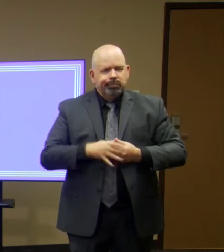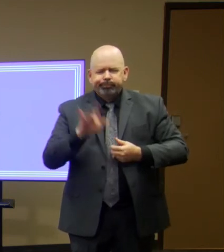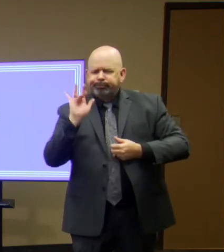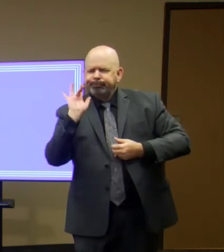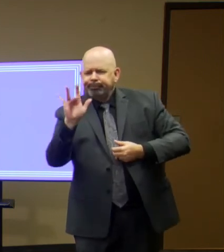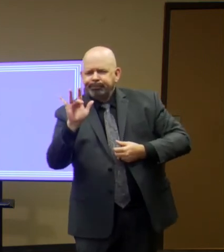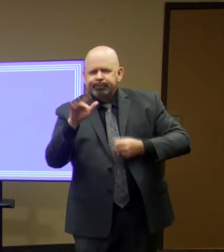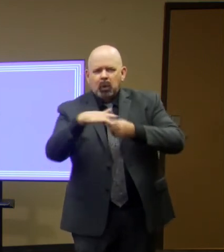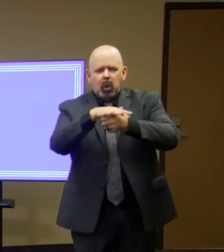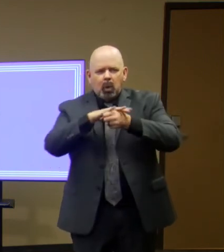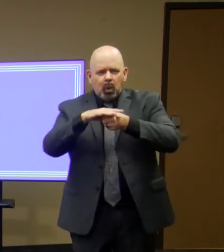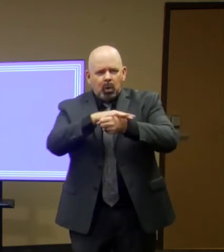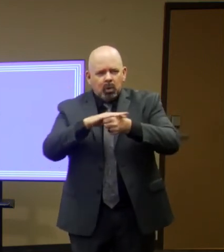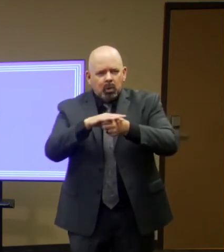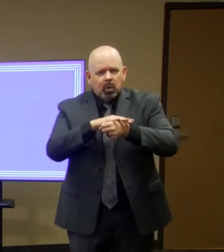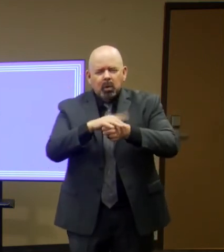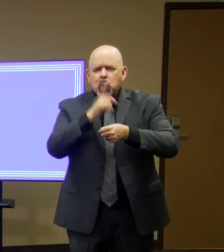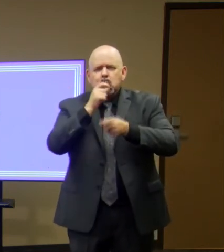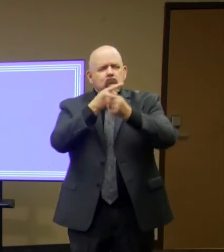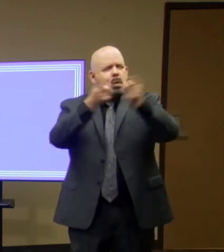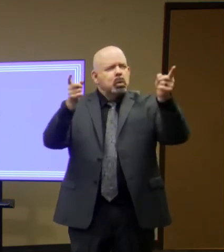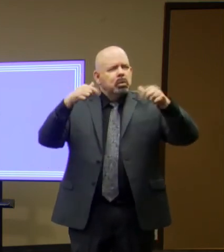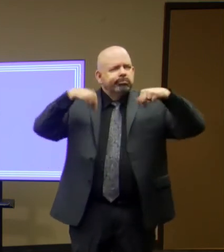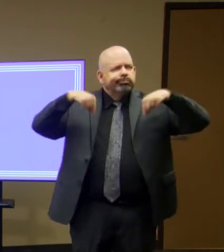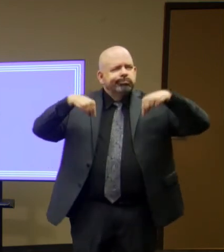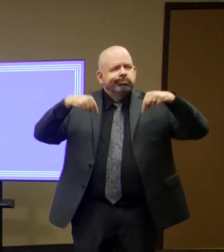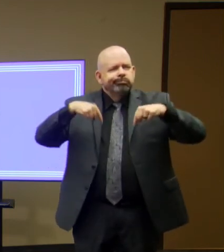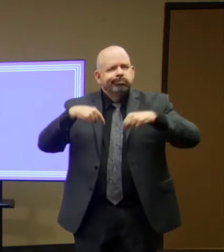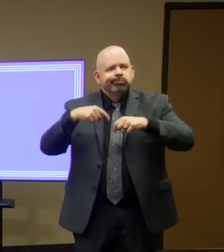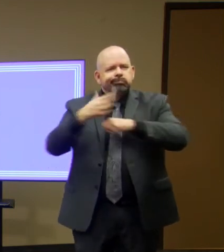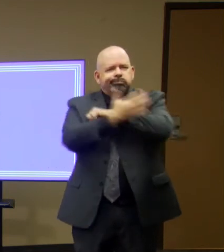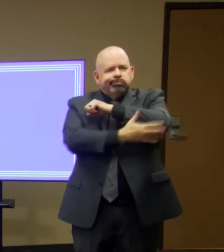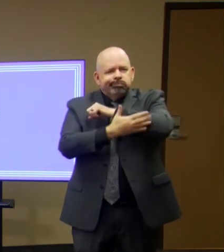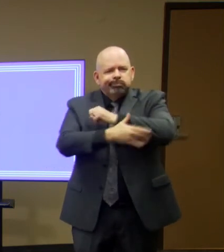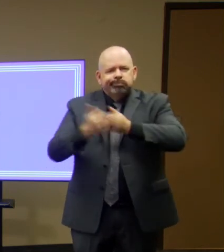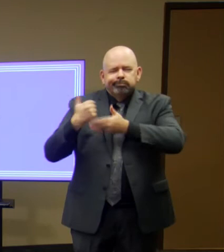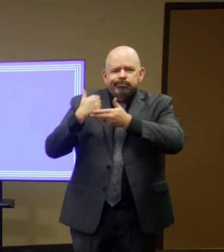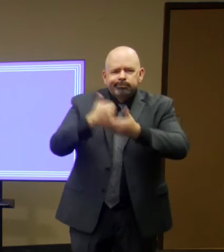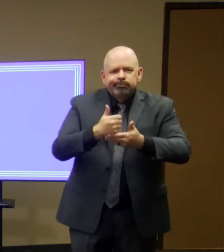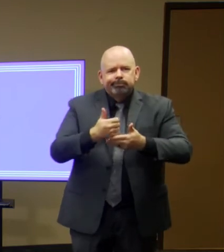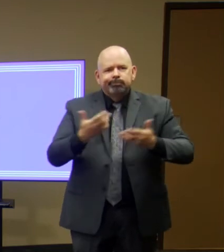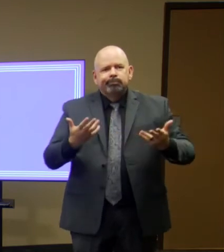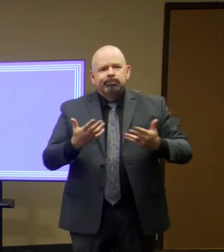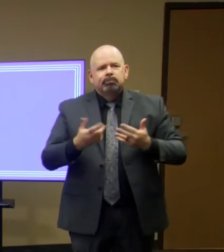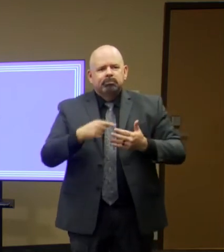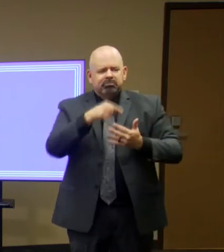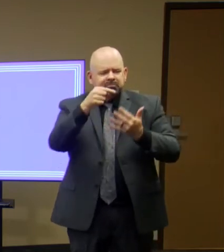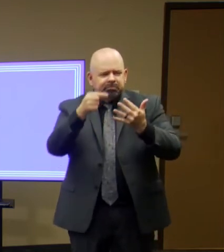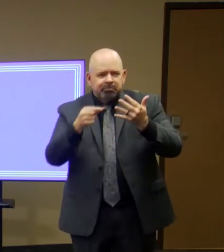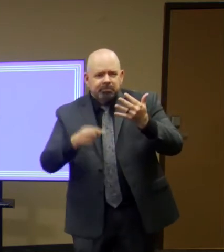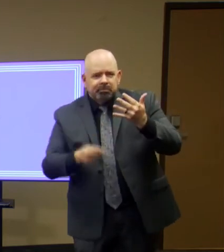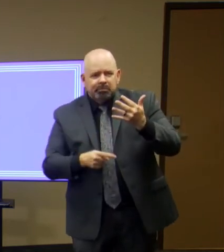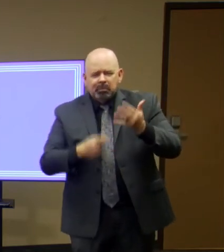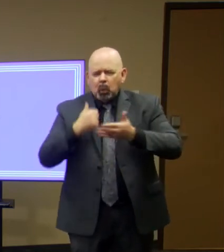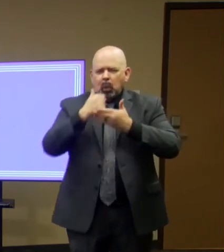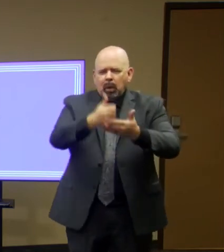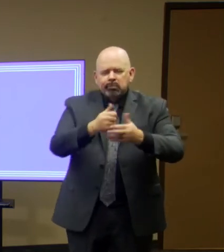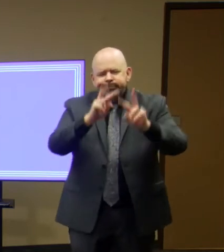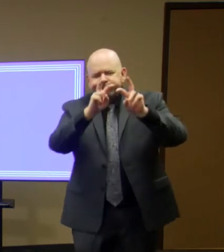will help you through the process if you need that help. And so now we'll turn it over to